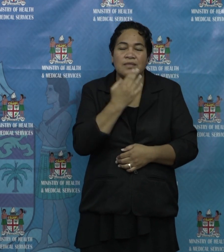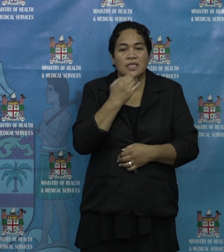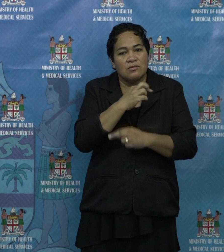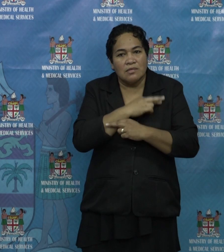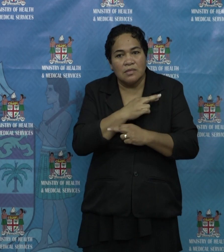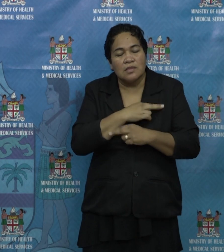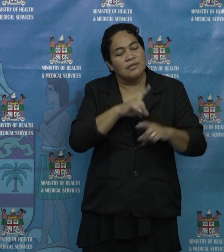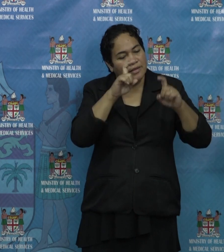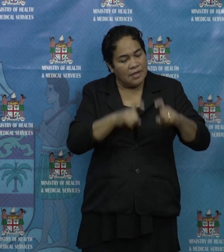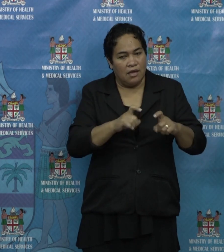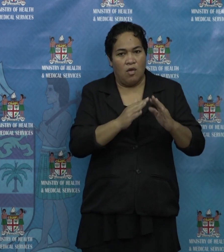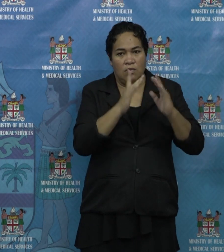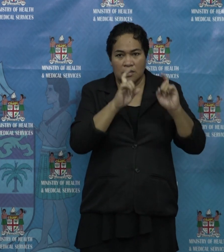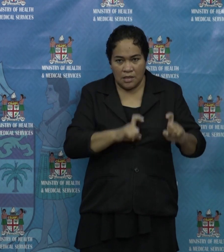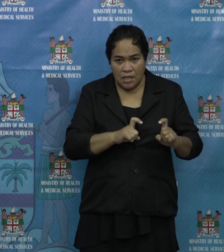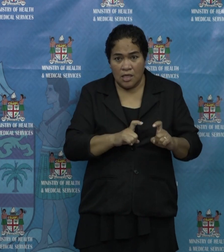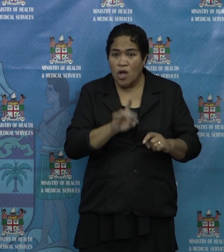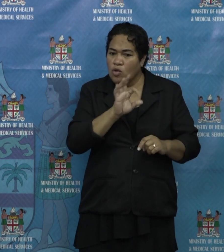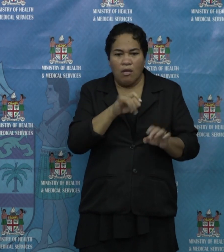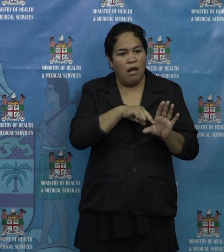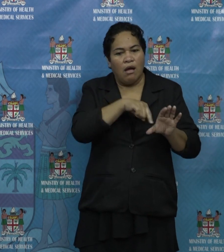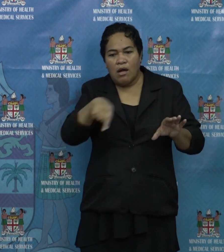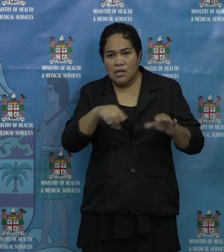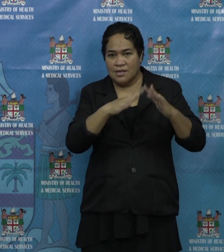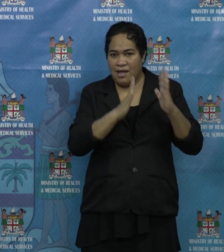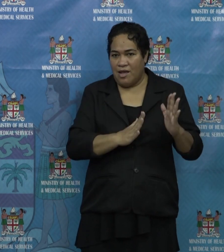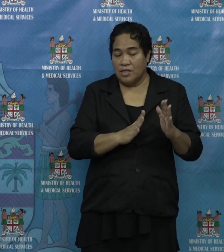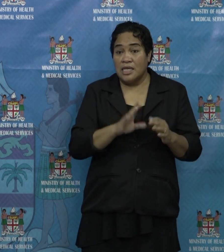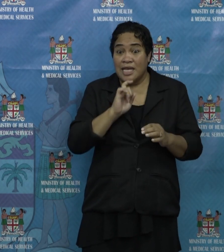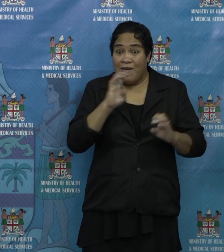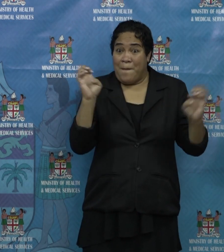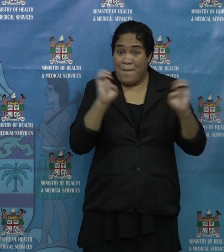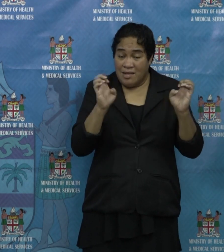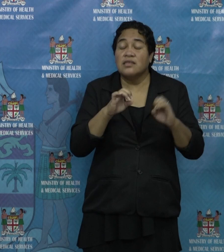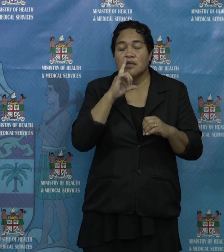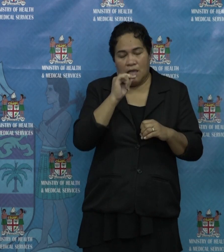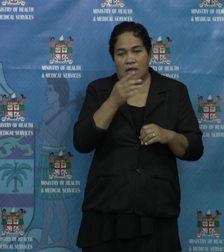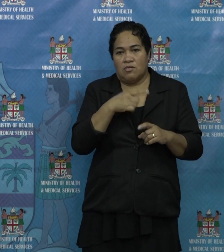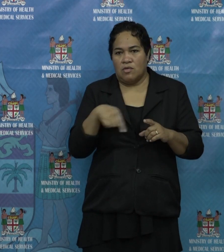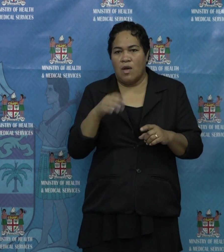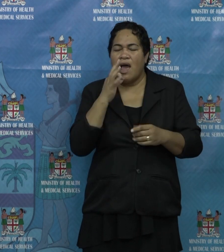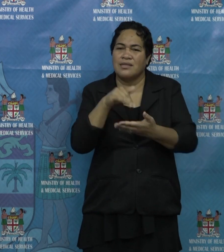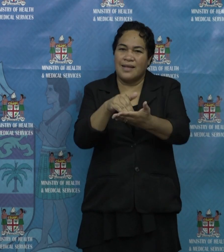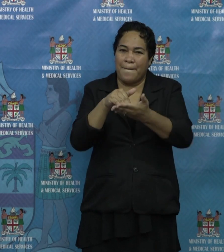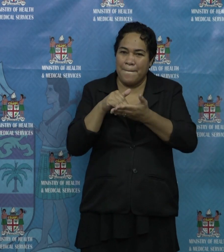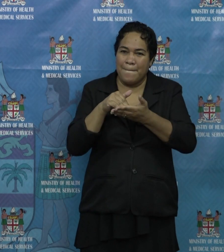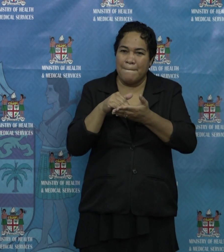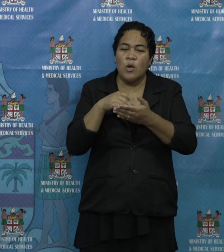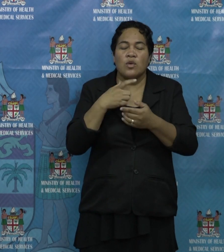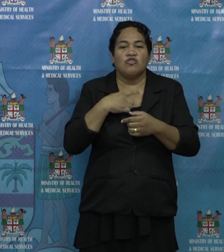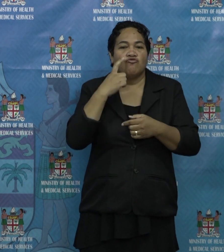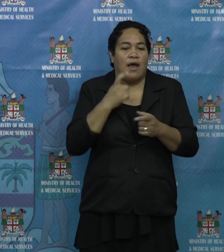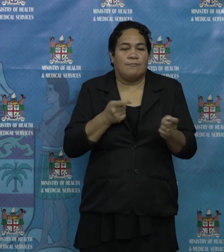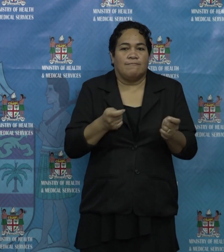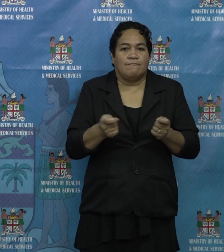Don't leave your houses unless you have a medical emergency. Please do this. Please help us. Please help us get this outbreak under